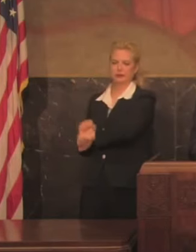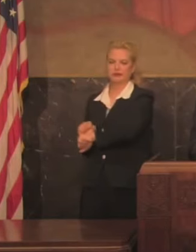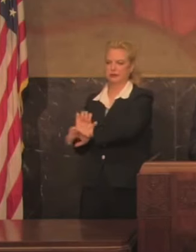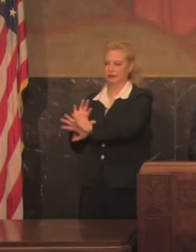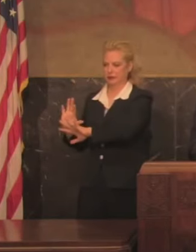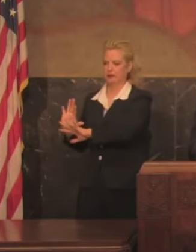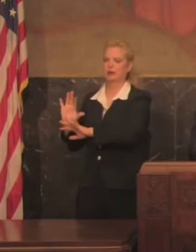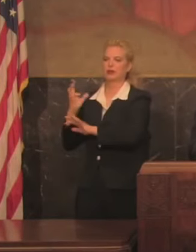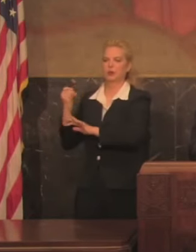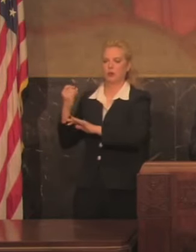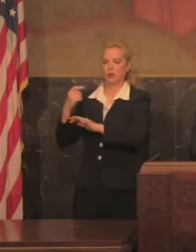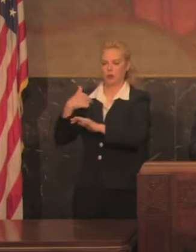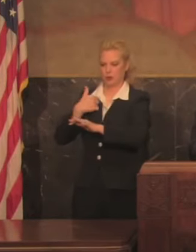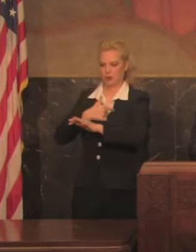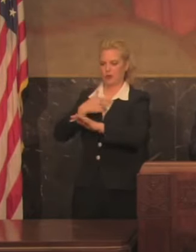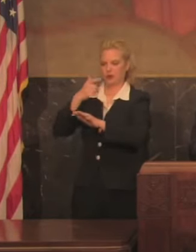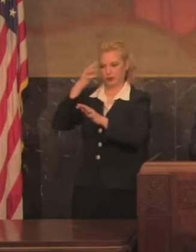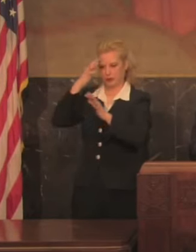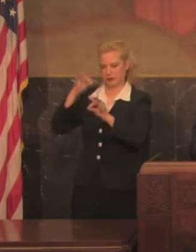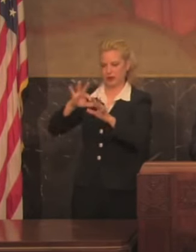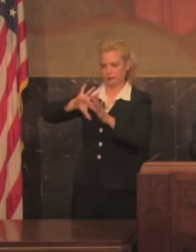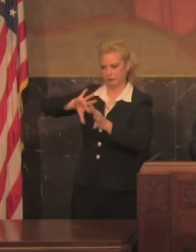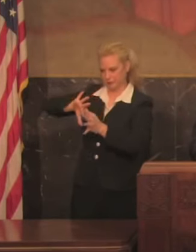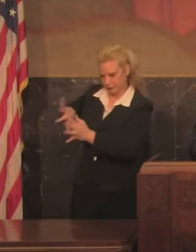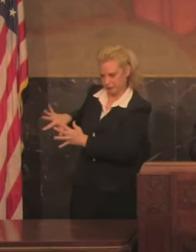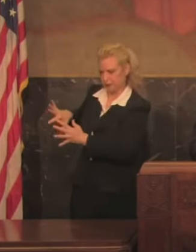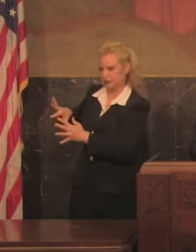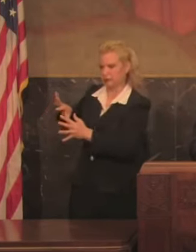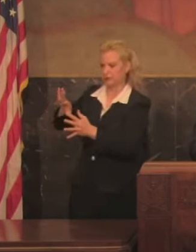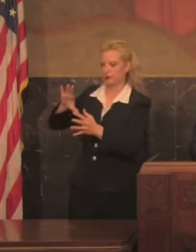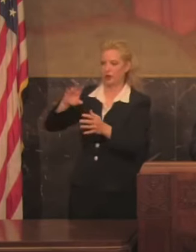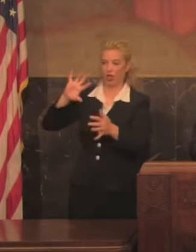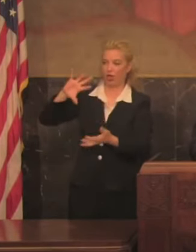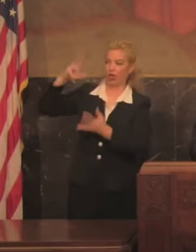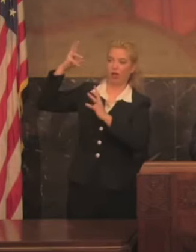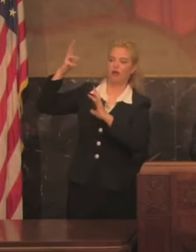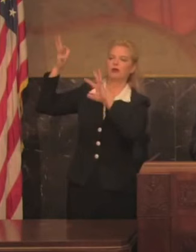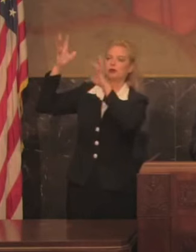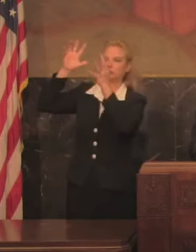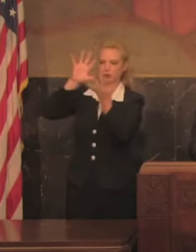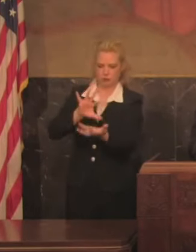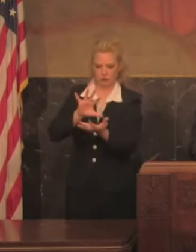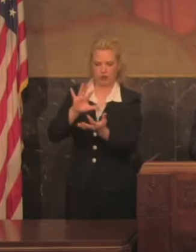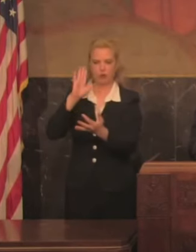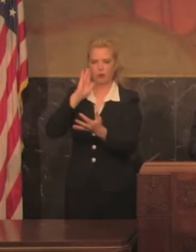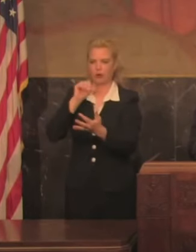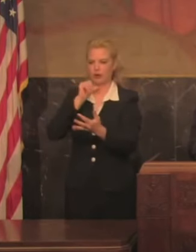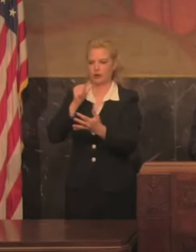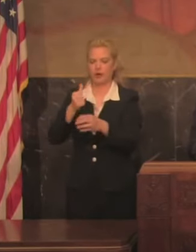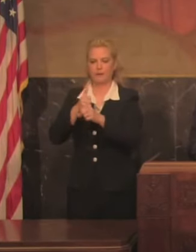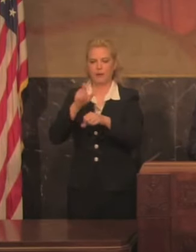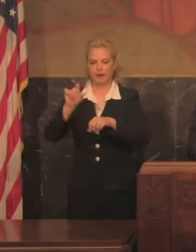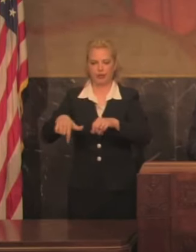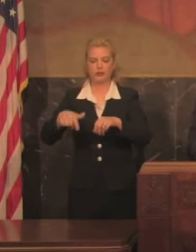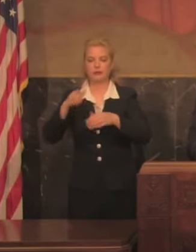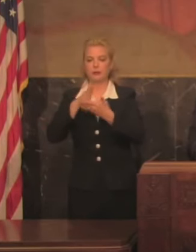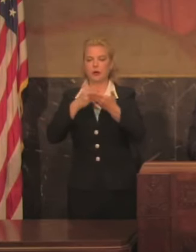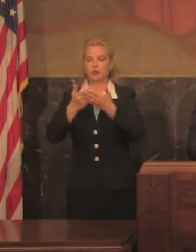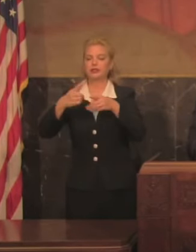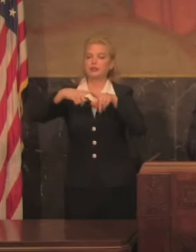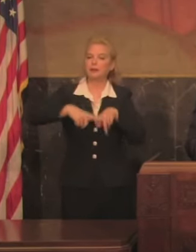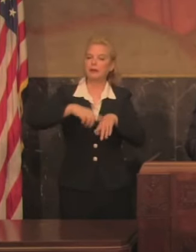we're now able, we believe, to right the ship. Meaning that we won't make this year's budget dependent on payments due the